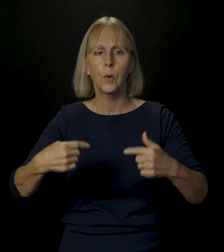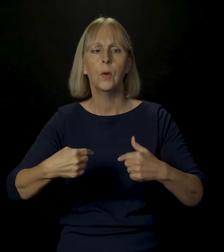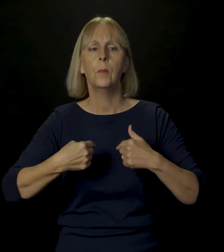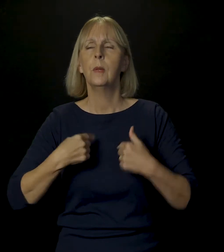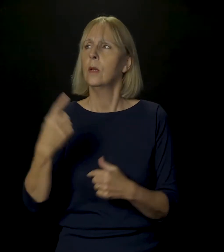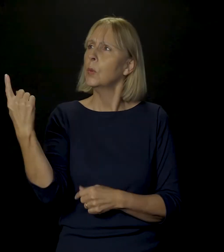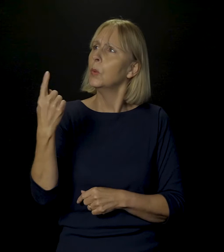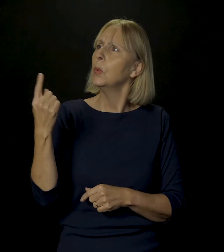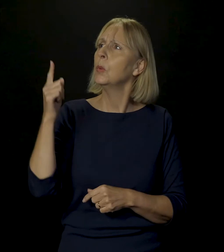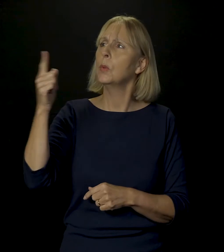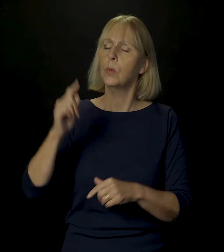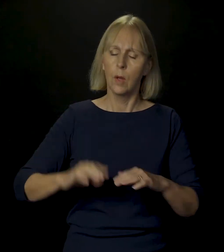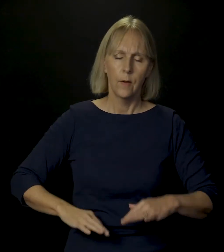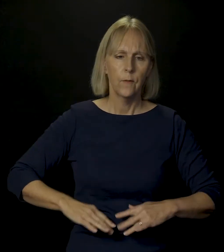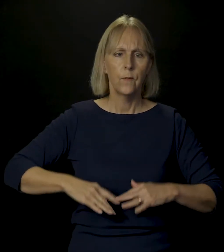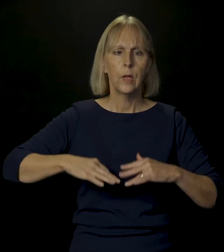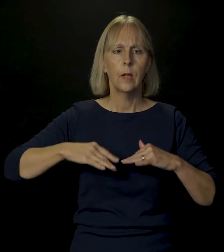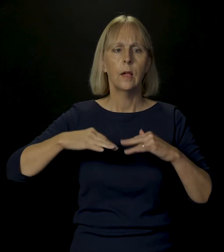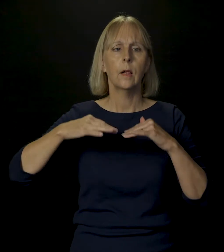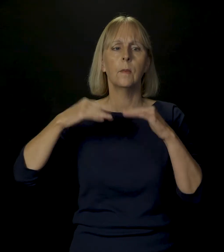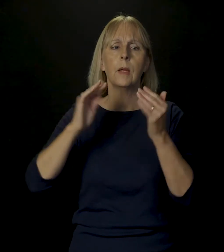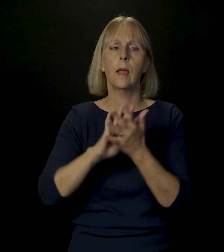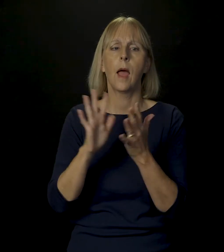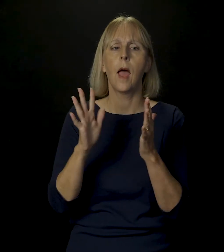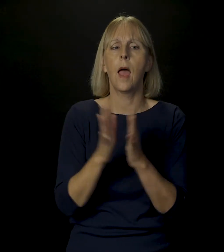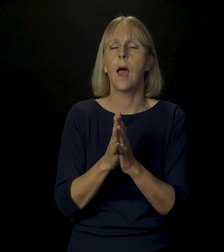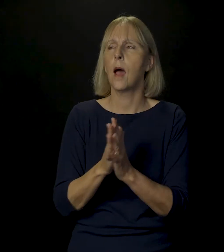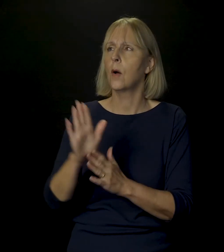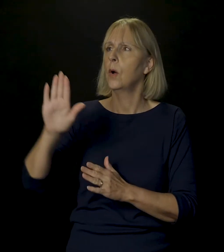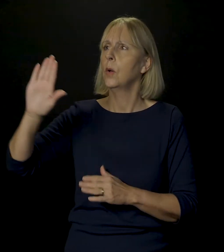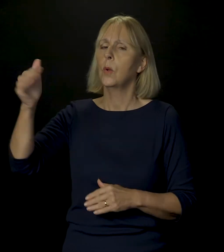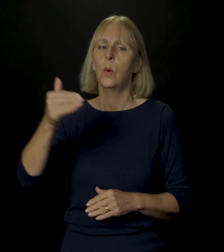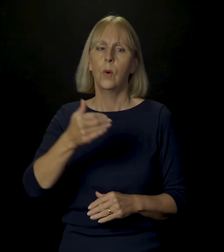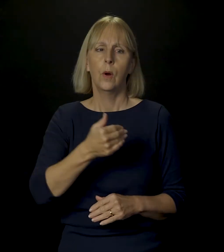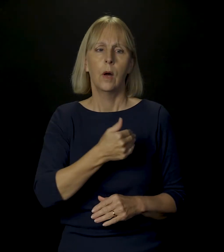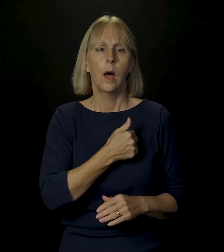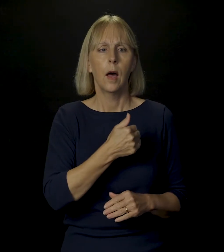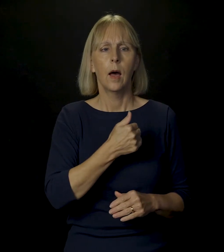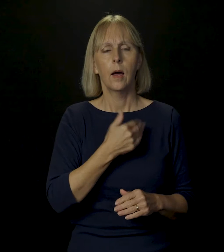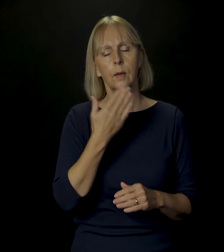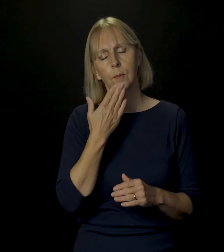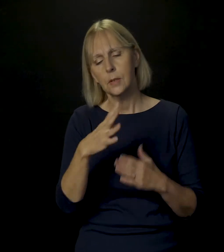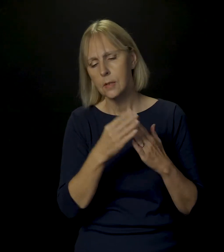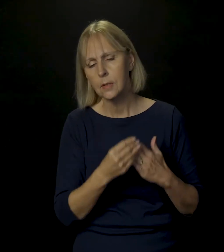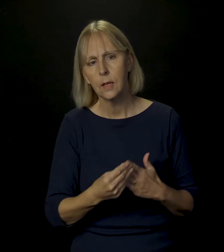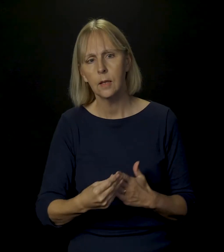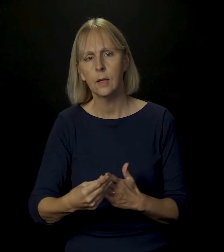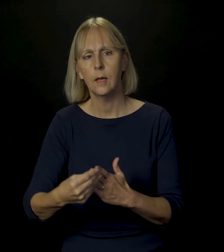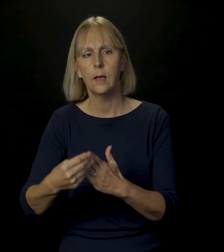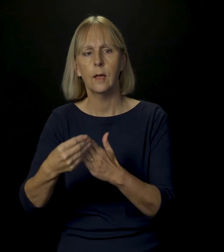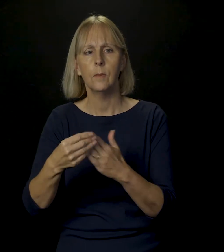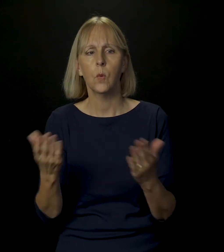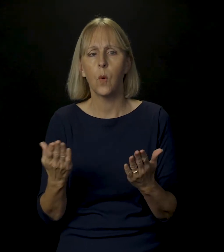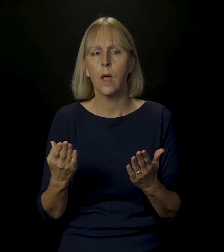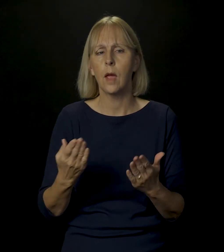Me Who You Are And Fill Me With Your Heart And Lead Me